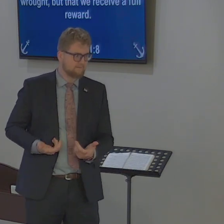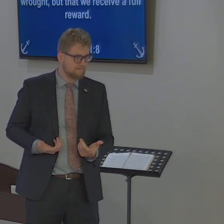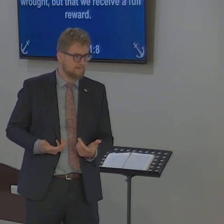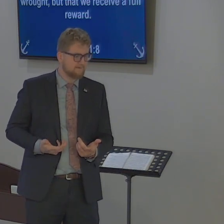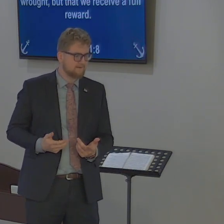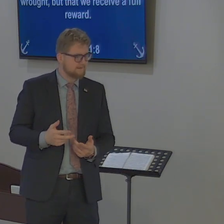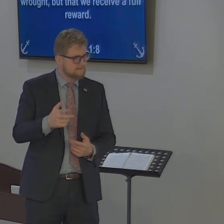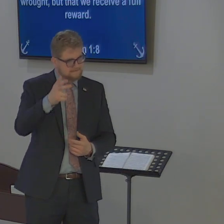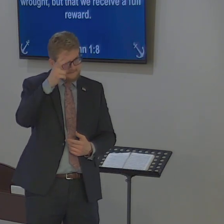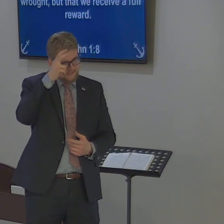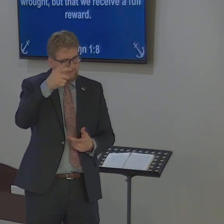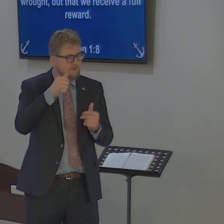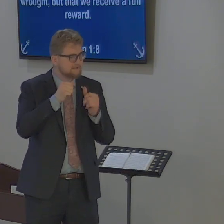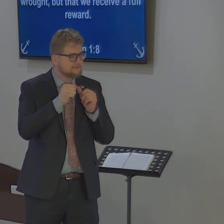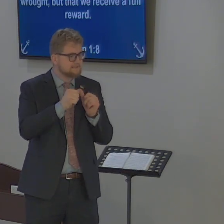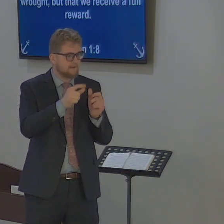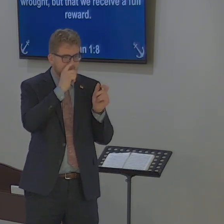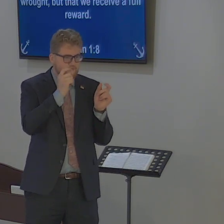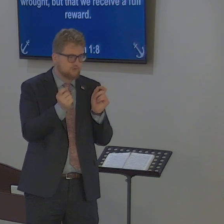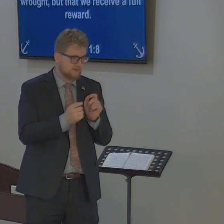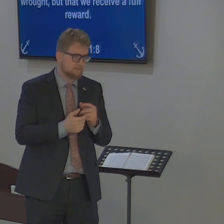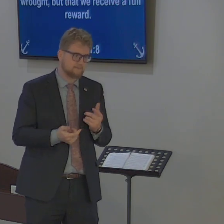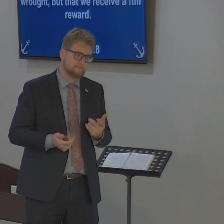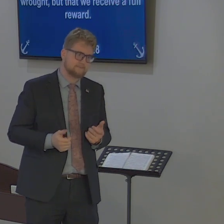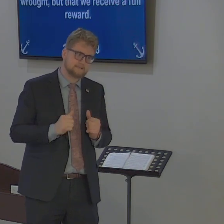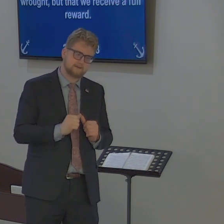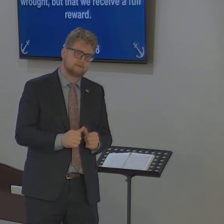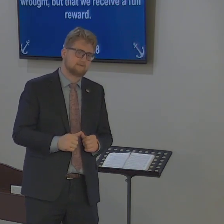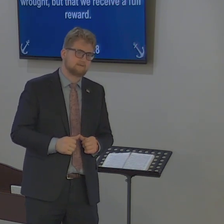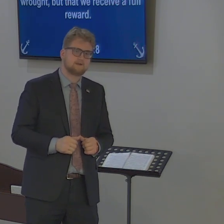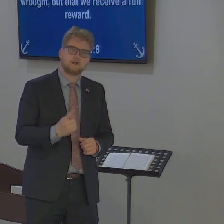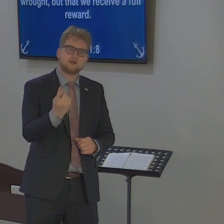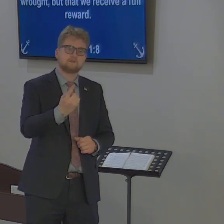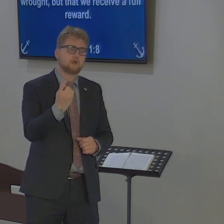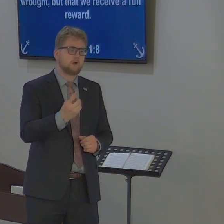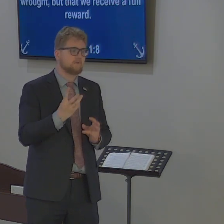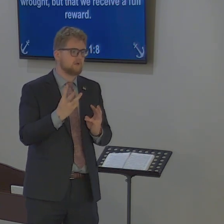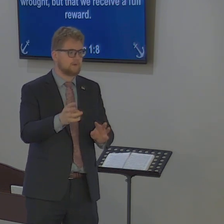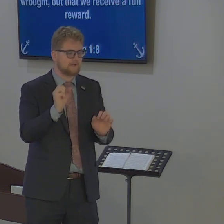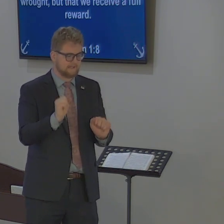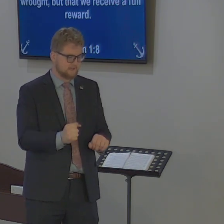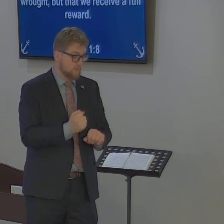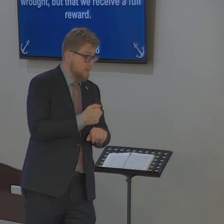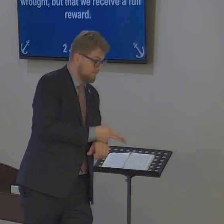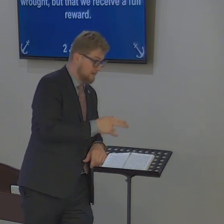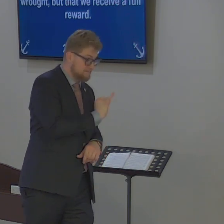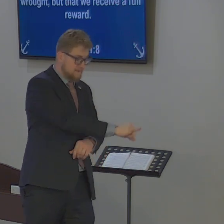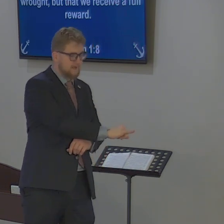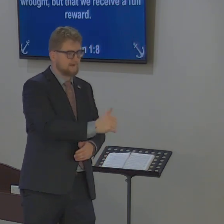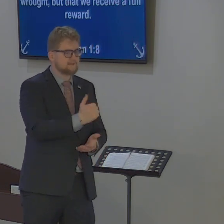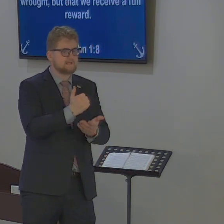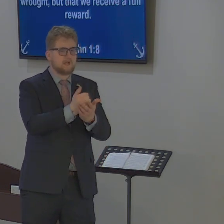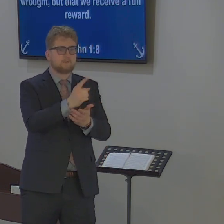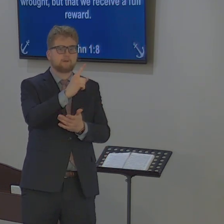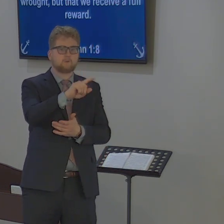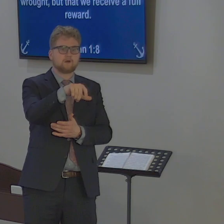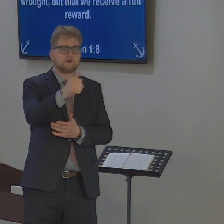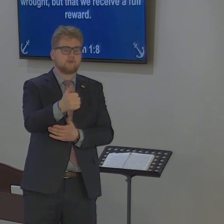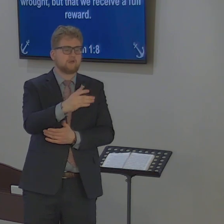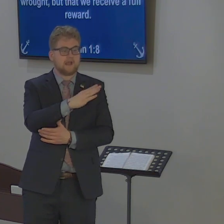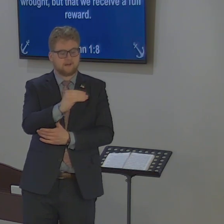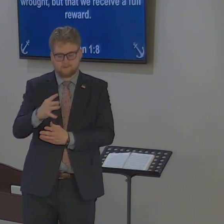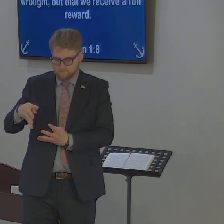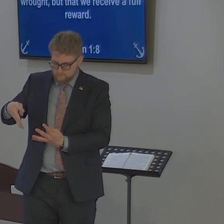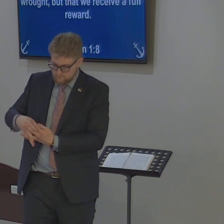deceived them. He deceived them. The only way we're going to overcome that is by the help of each other, rooted in the Word of